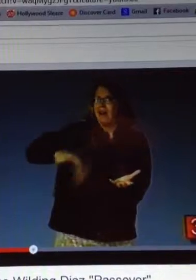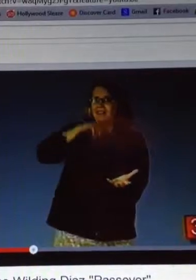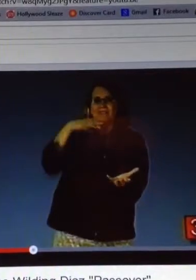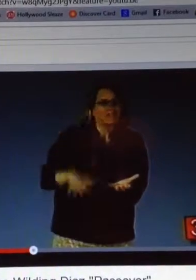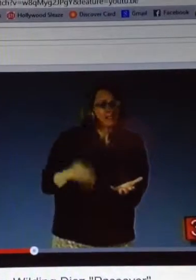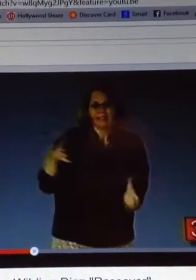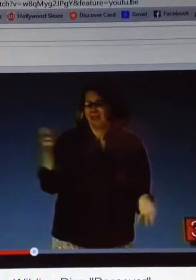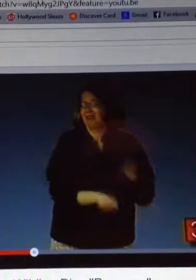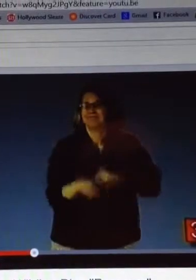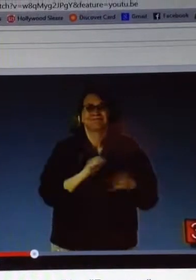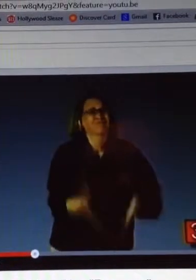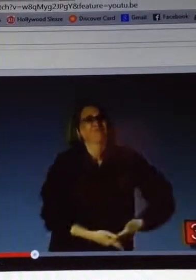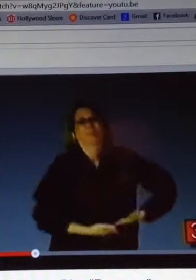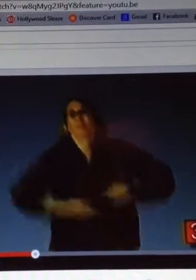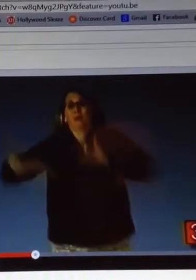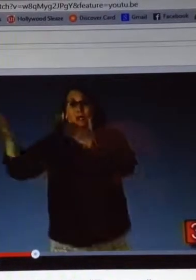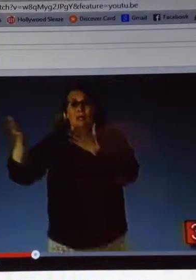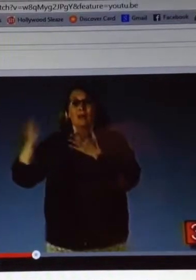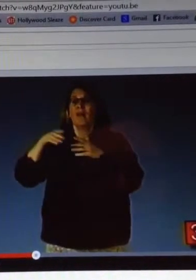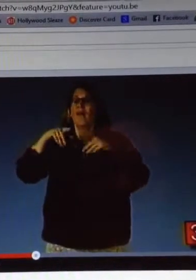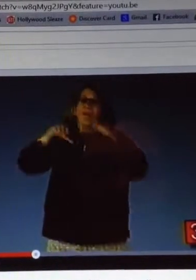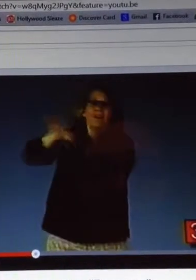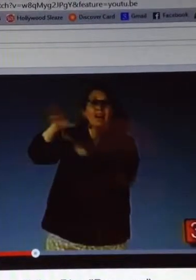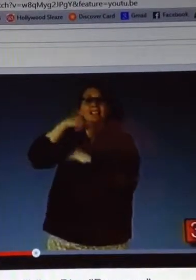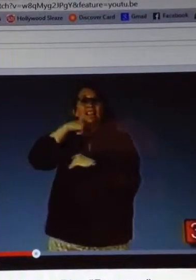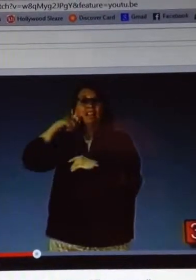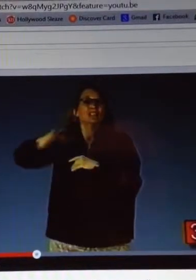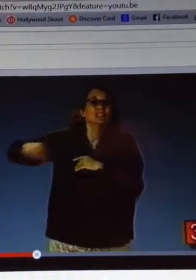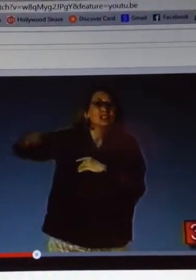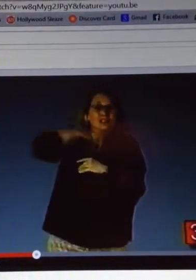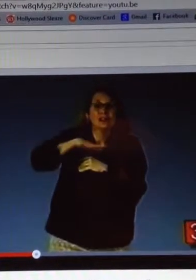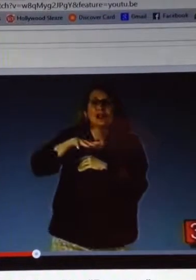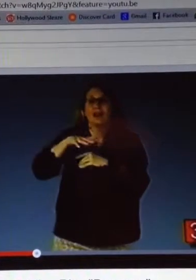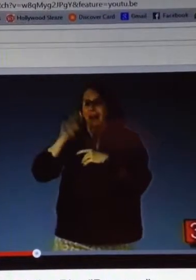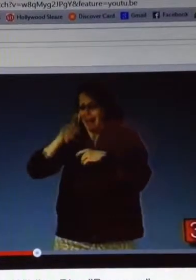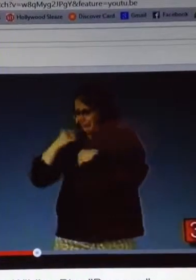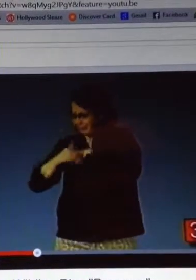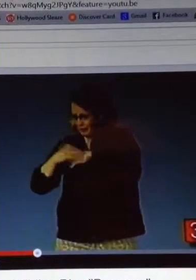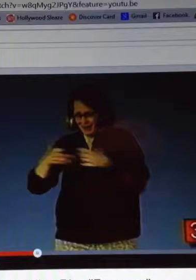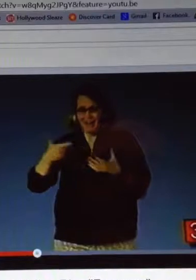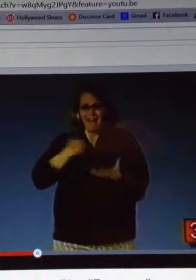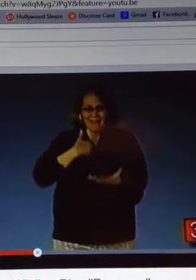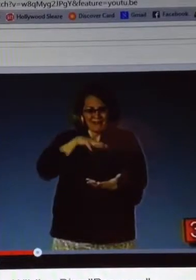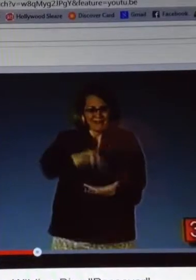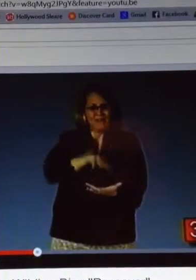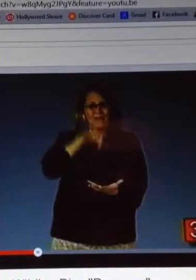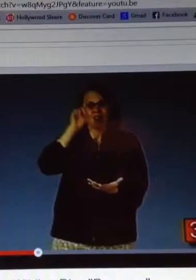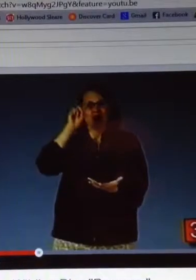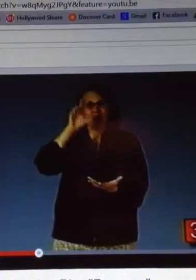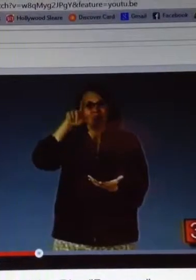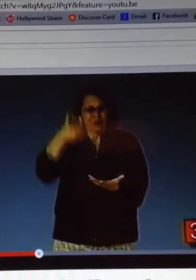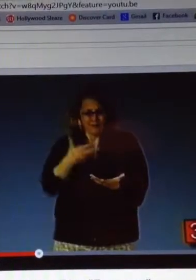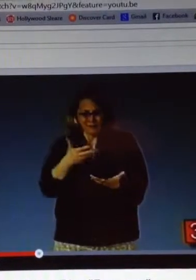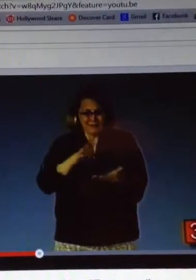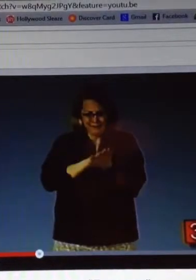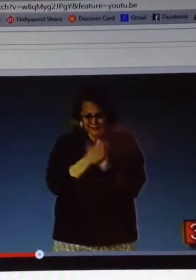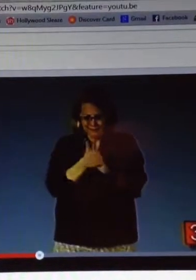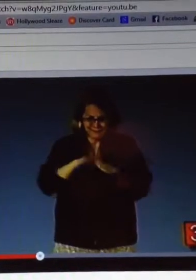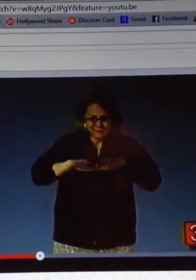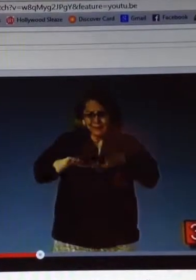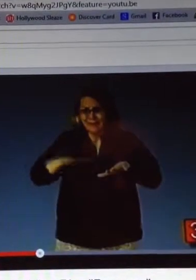left, packed all their things and left in a hurry. They didn't have time to bring all this bread with them, and as they entered into the wilderness, they had no food to